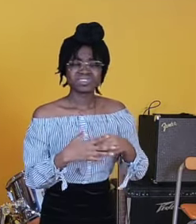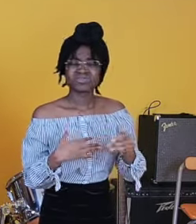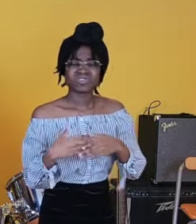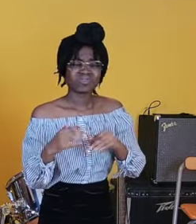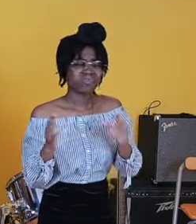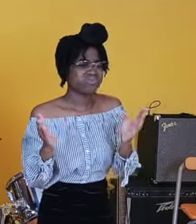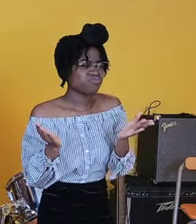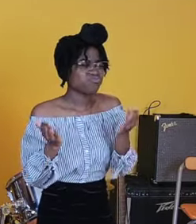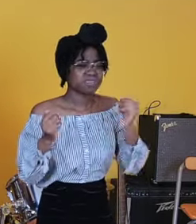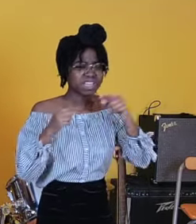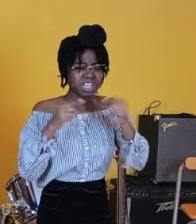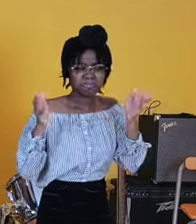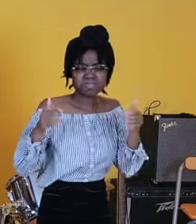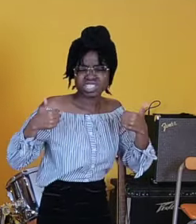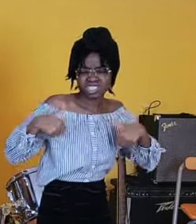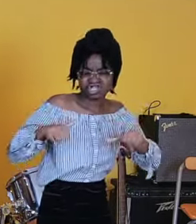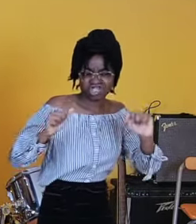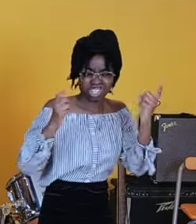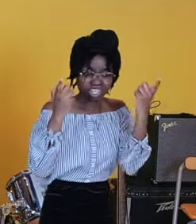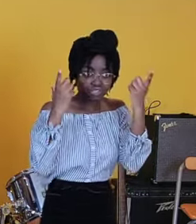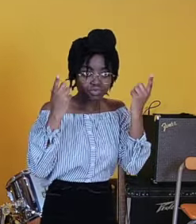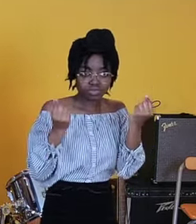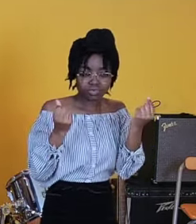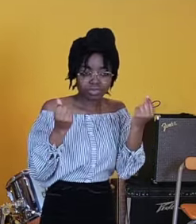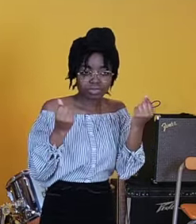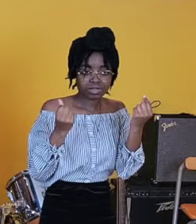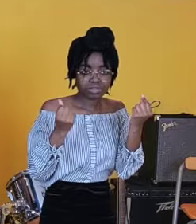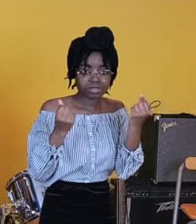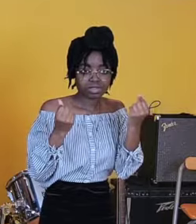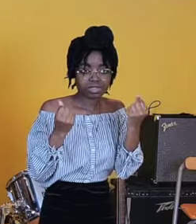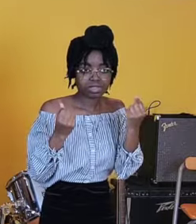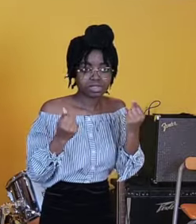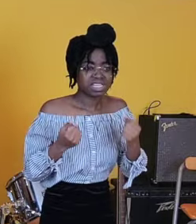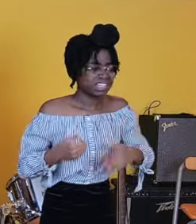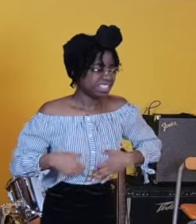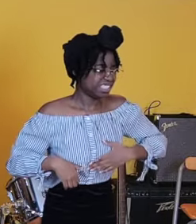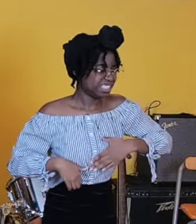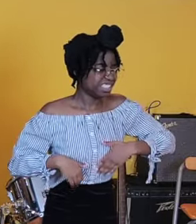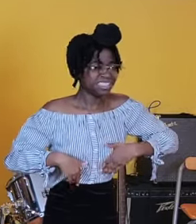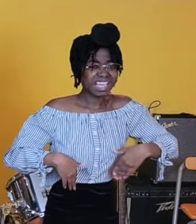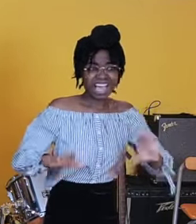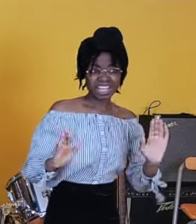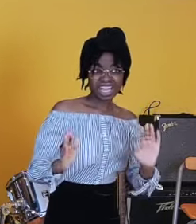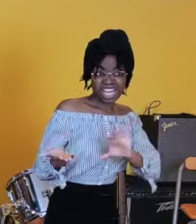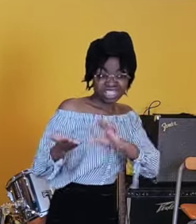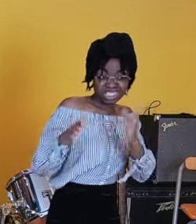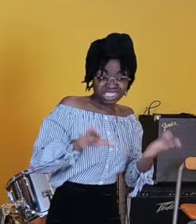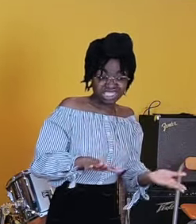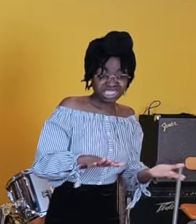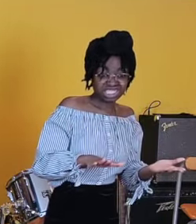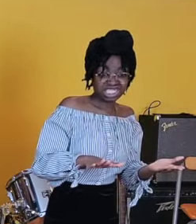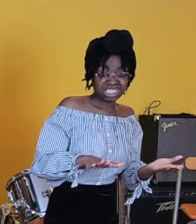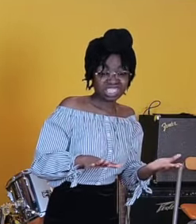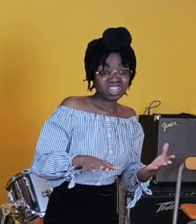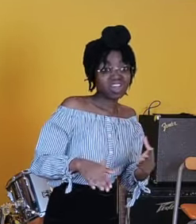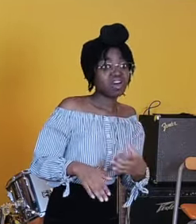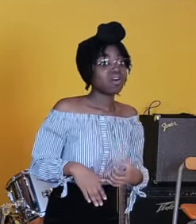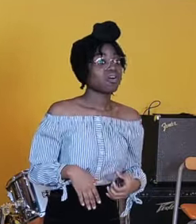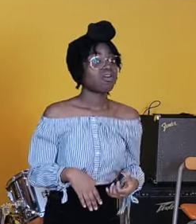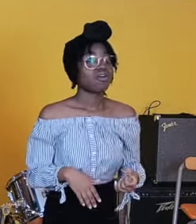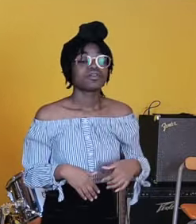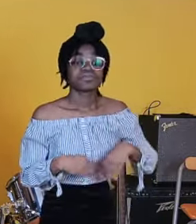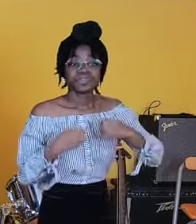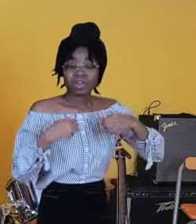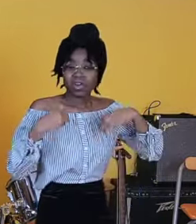mind. So they refuse to allow the threat of death or death itself. They refuse to allow discouragement. They refuse